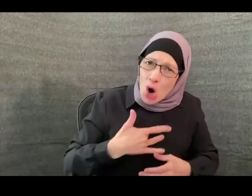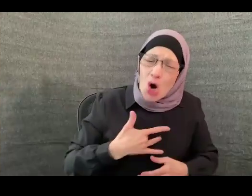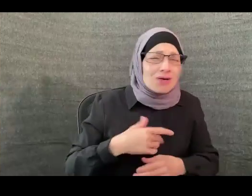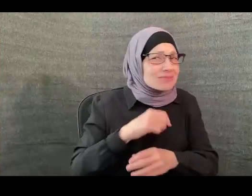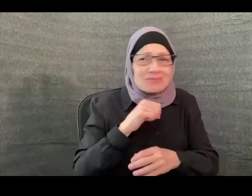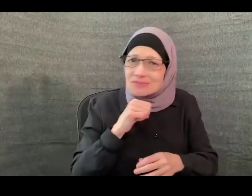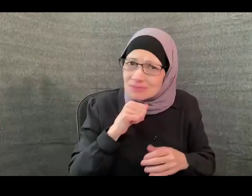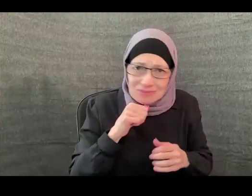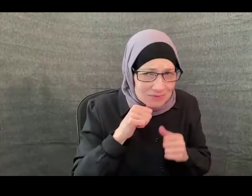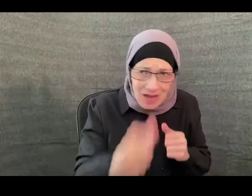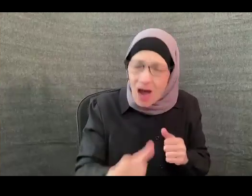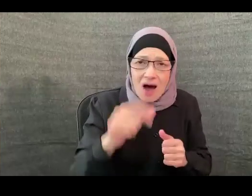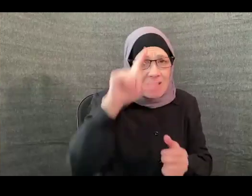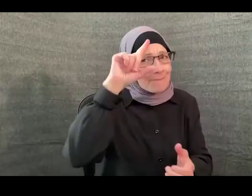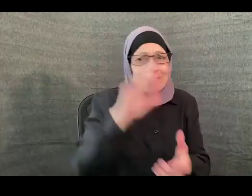a bit.